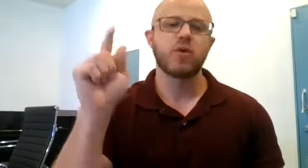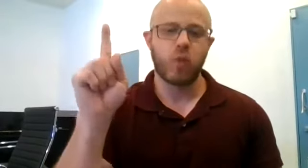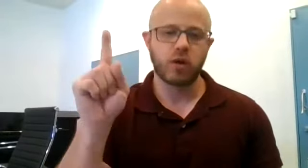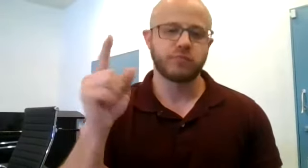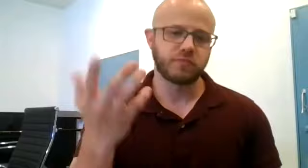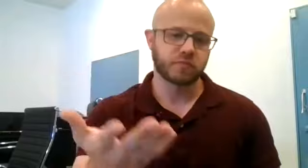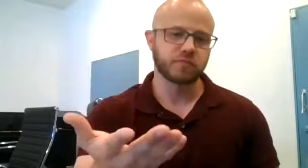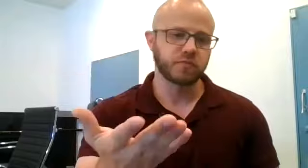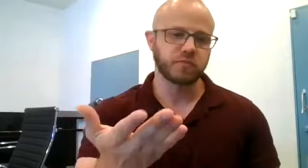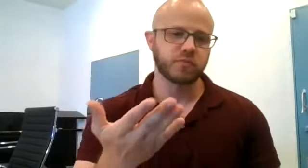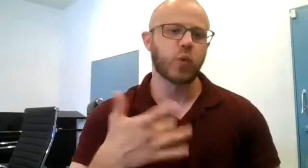Anyone, either way.